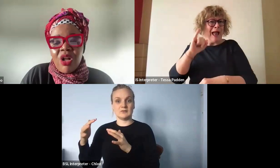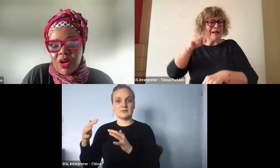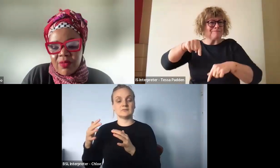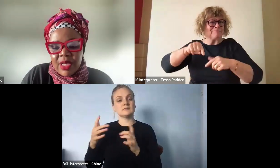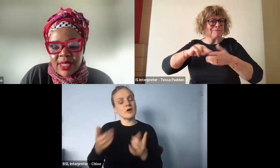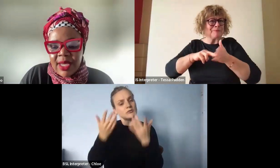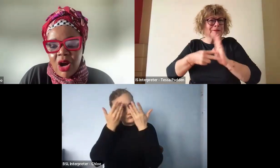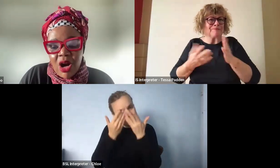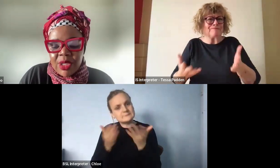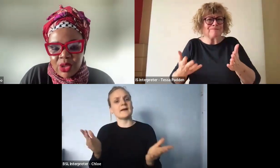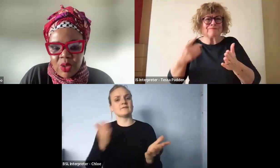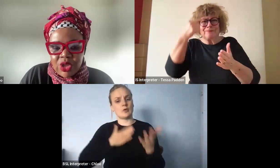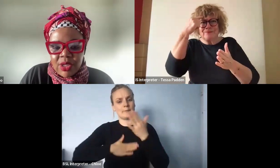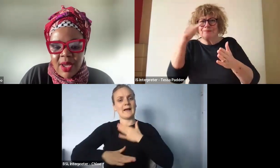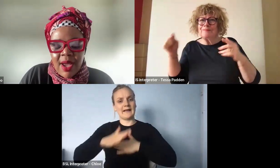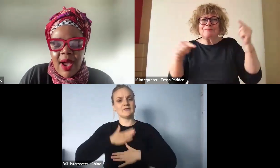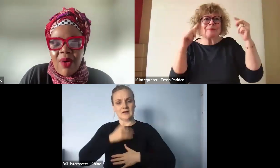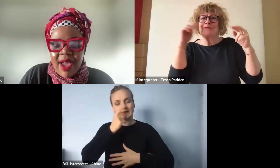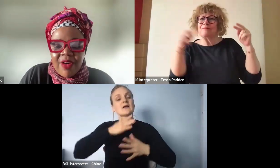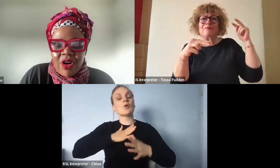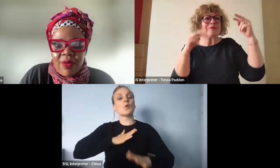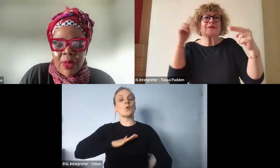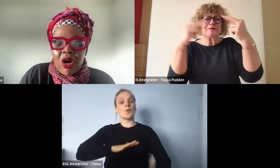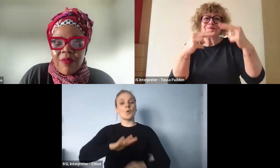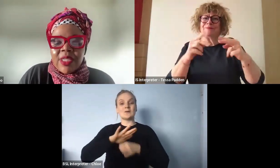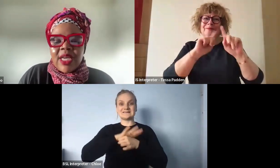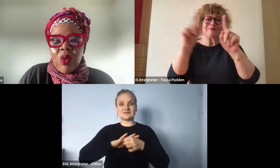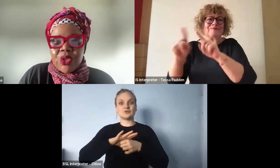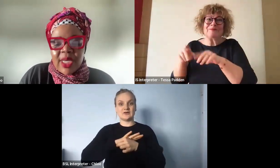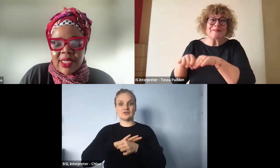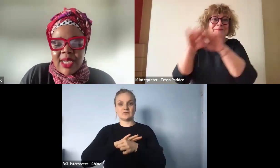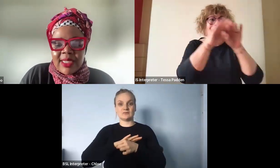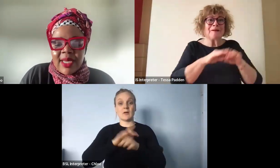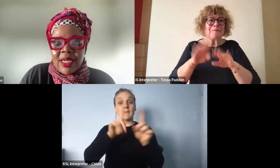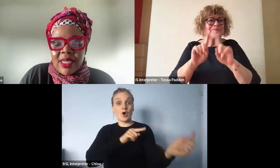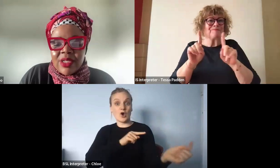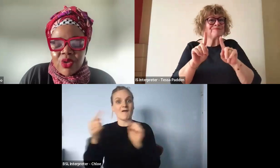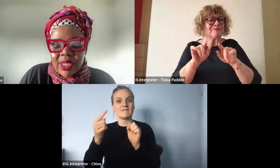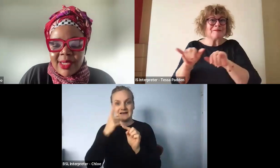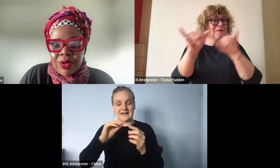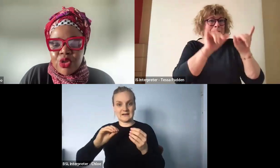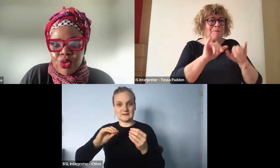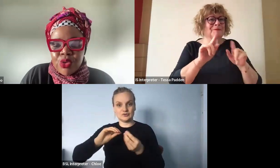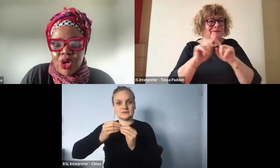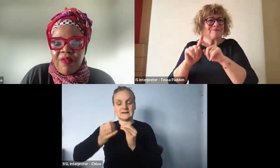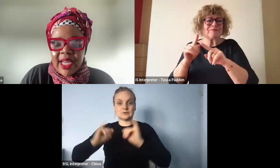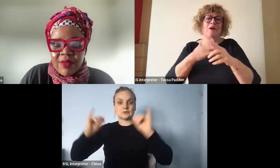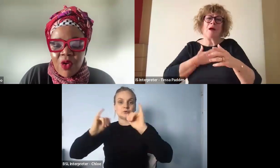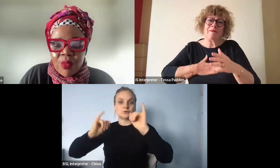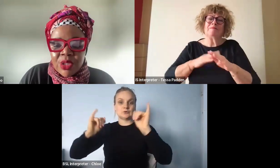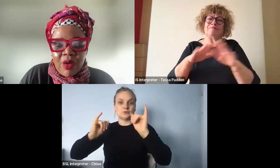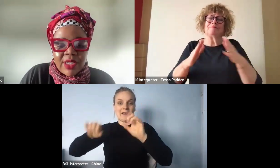can resolve conflicts and calm a situation. However, conflicts can also escalate and lead to the deliberate use